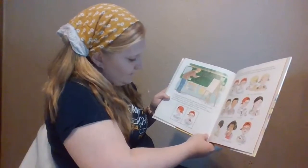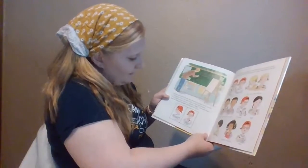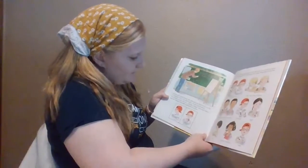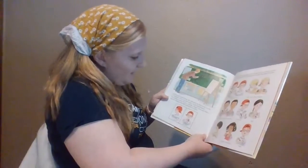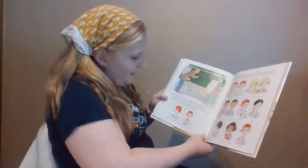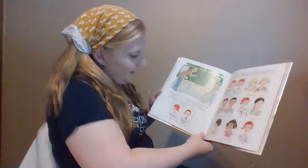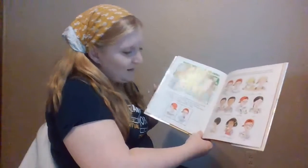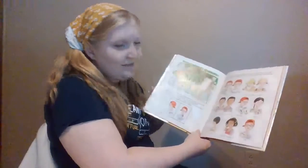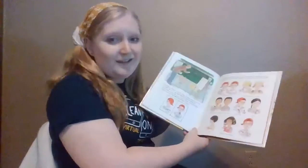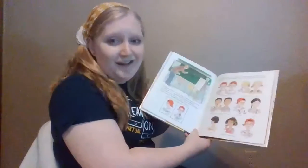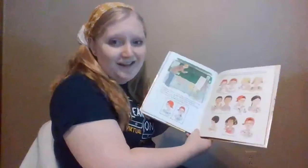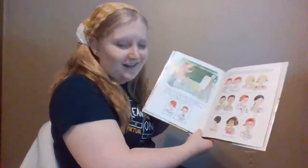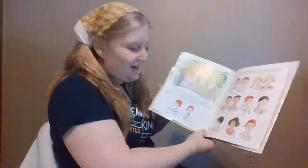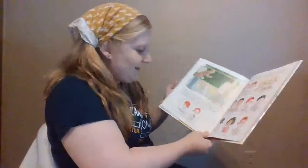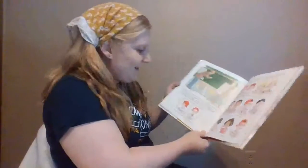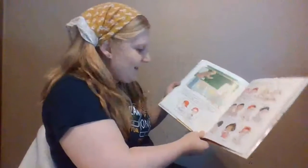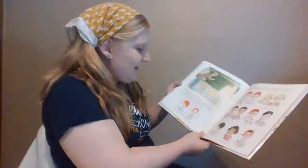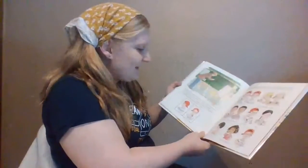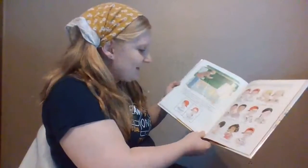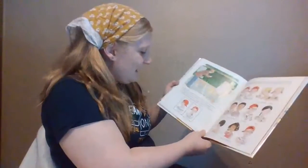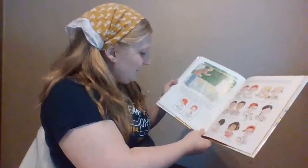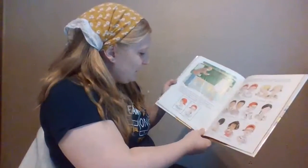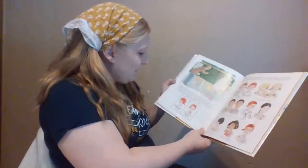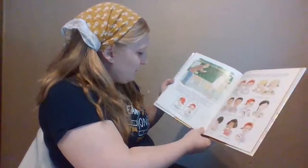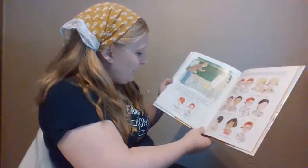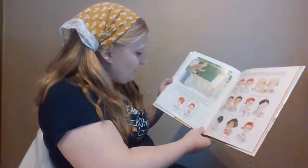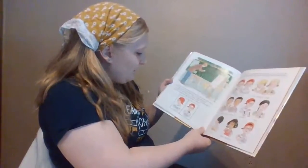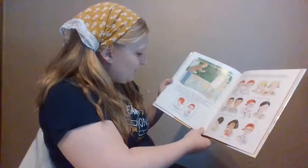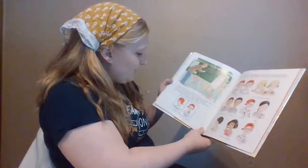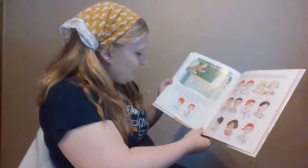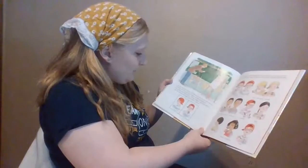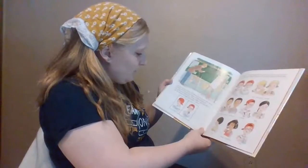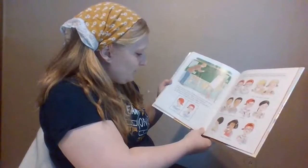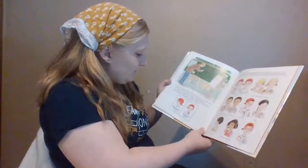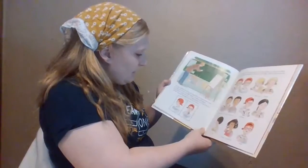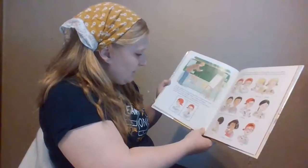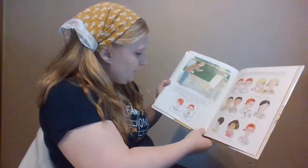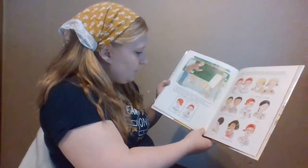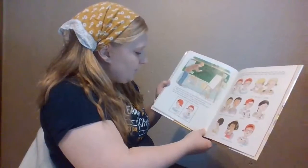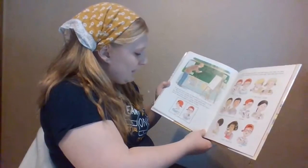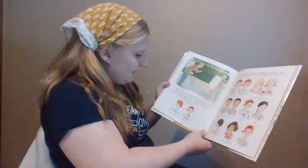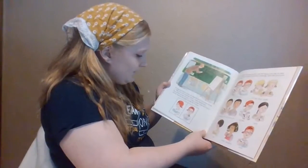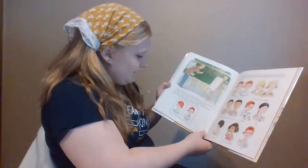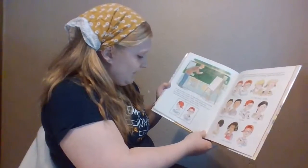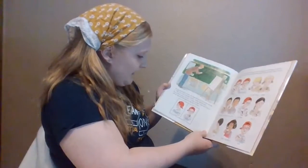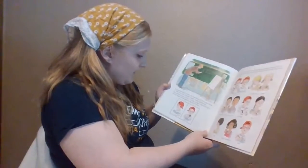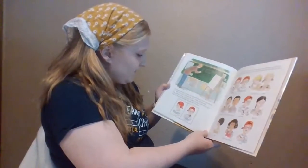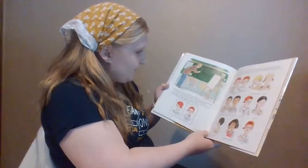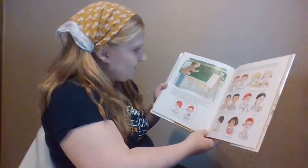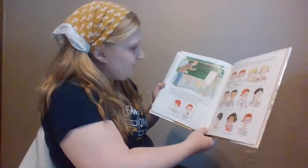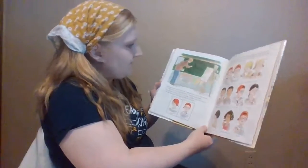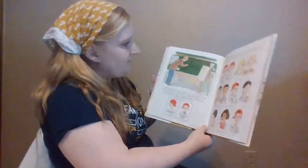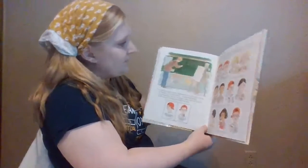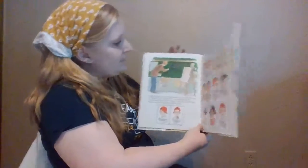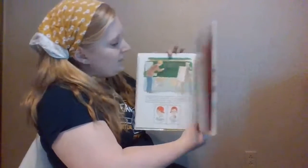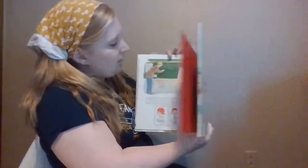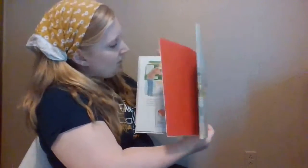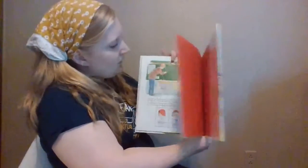A song! A song! Now they know why Mr. Samuels brought a boombox to class.